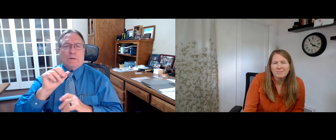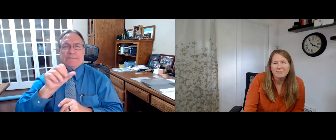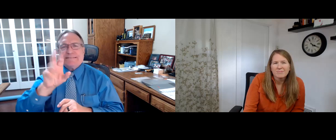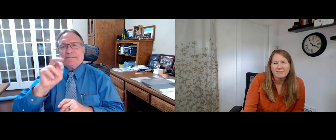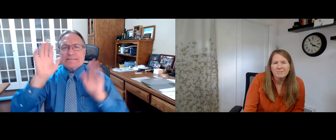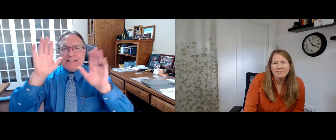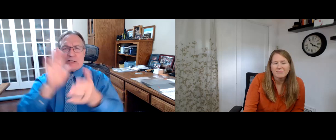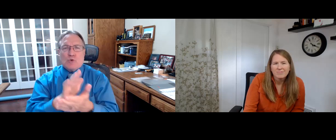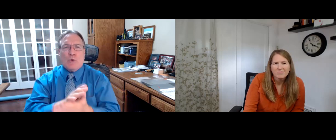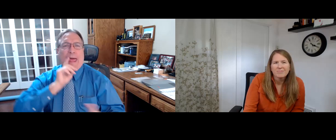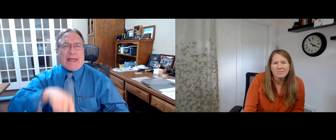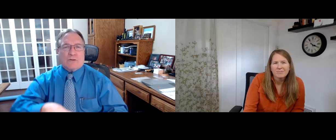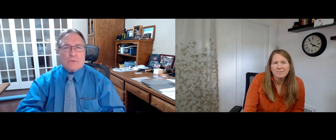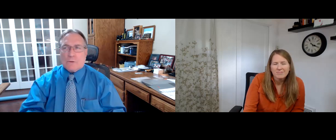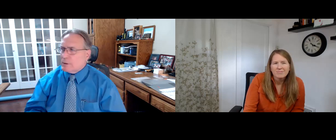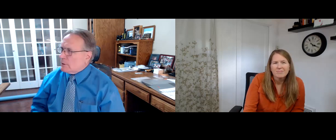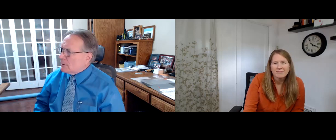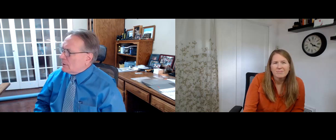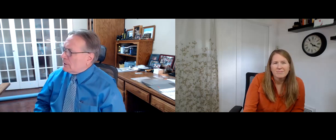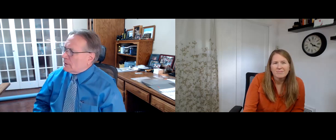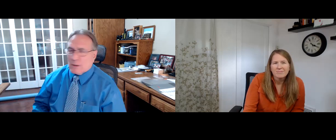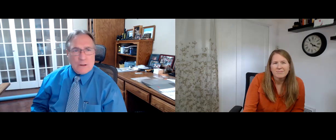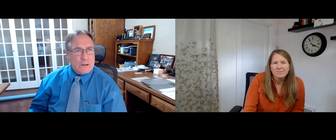school answers.